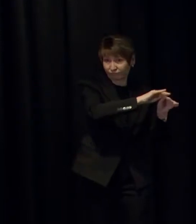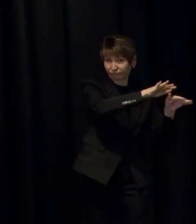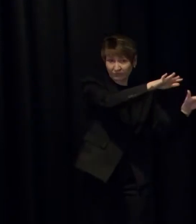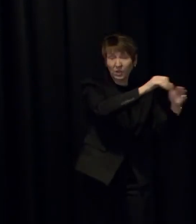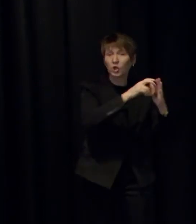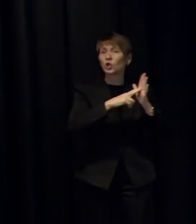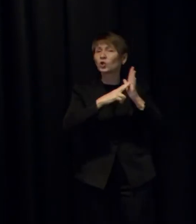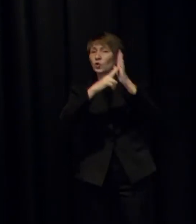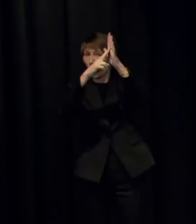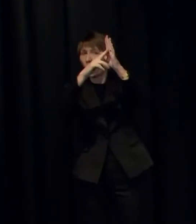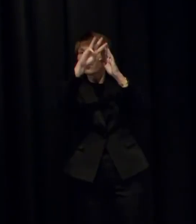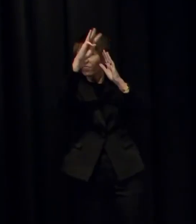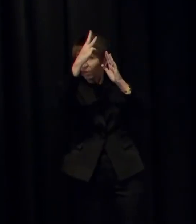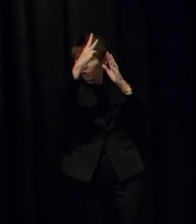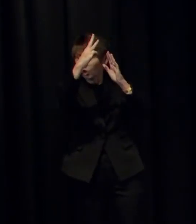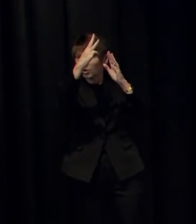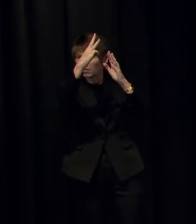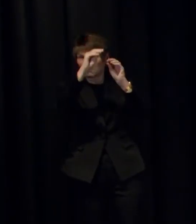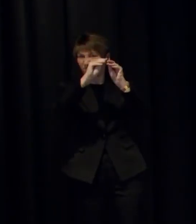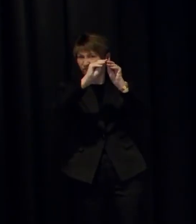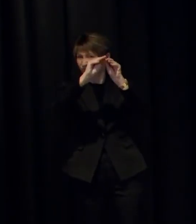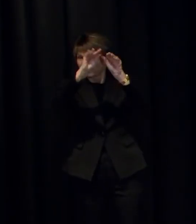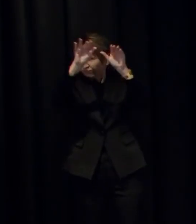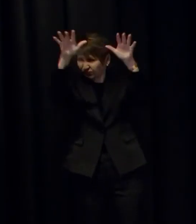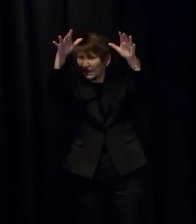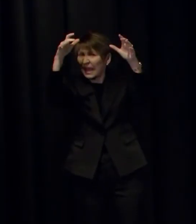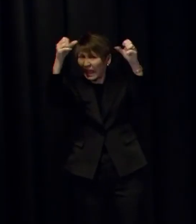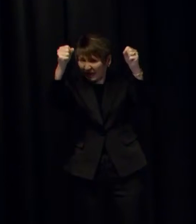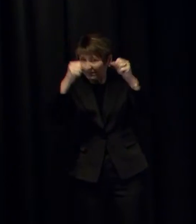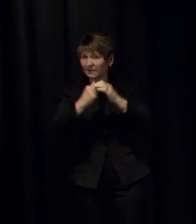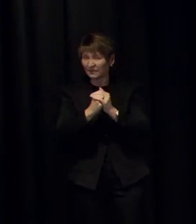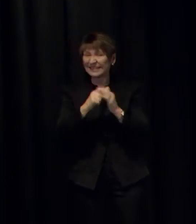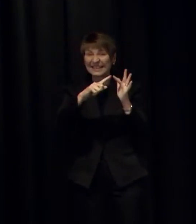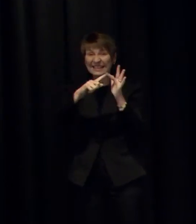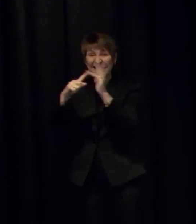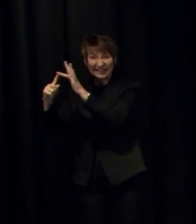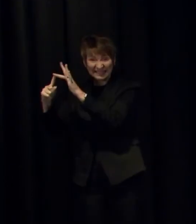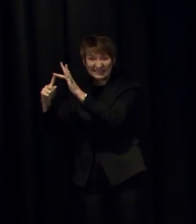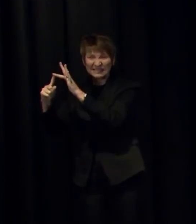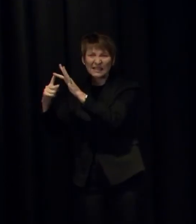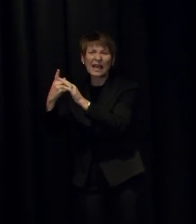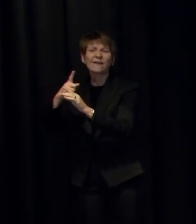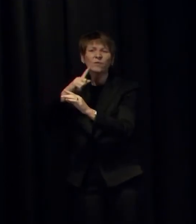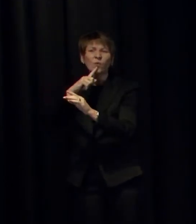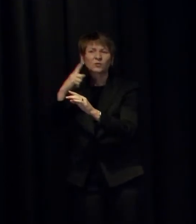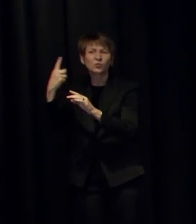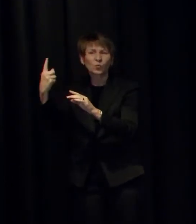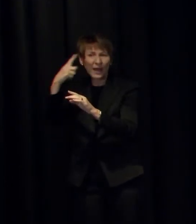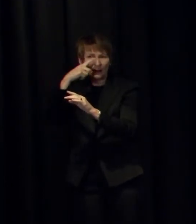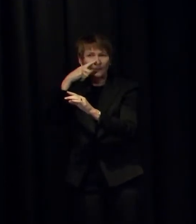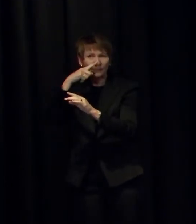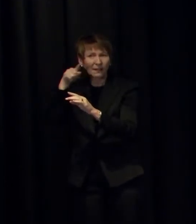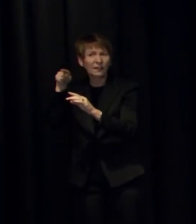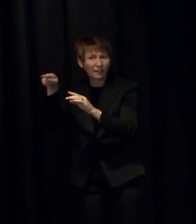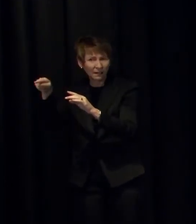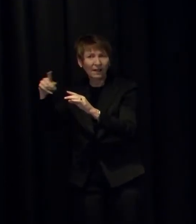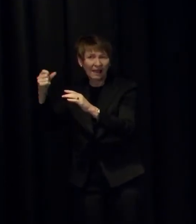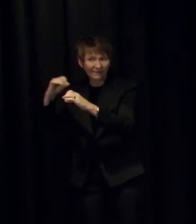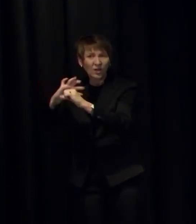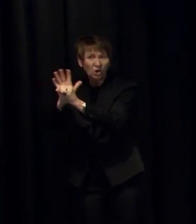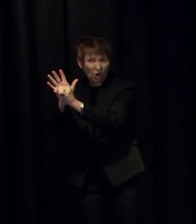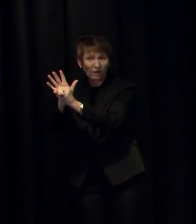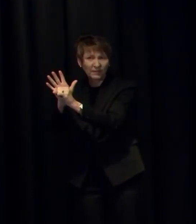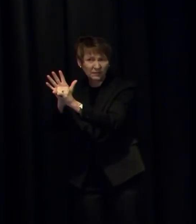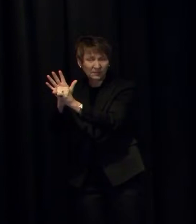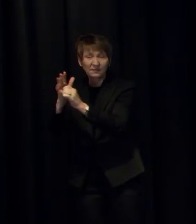northern suburbs, 449 cases or 24%. And the eastern suburbs, 101 cases or about 6%.